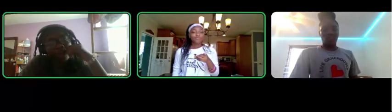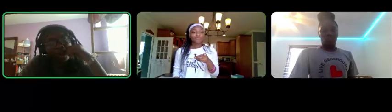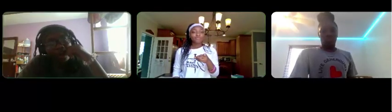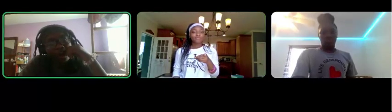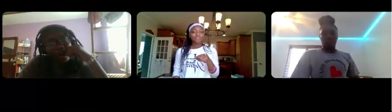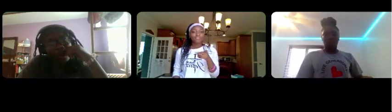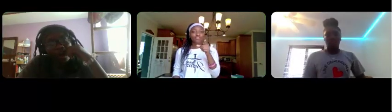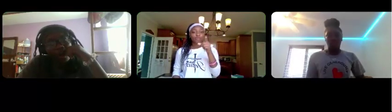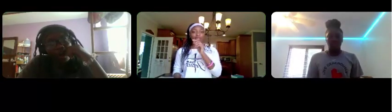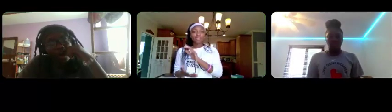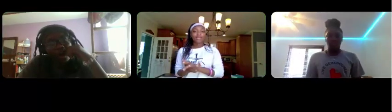that. Do it.